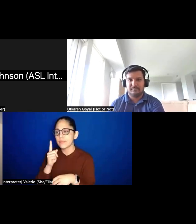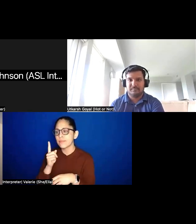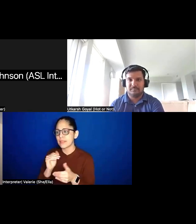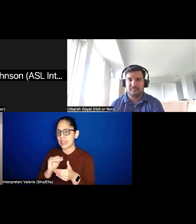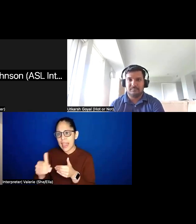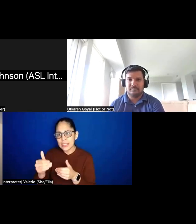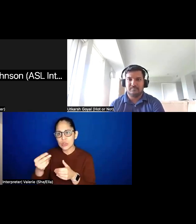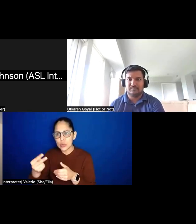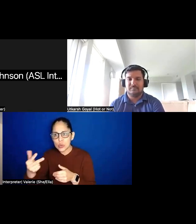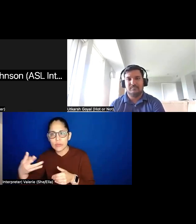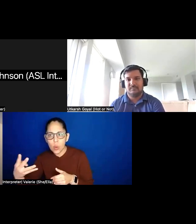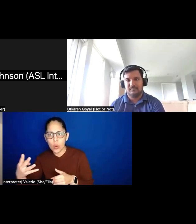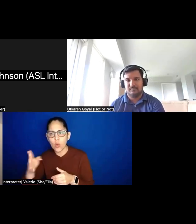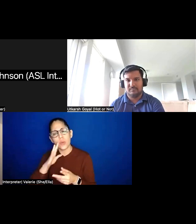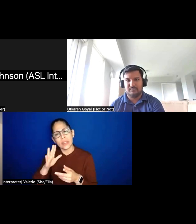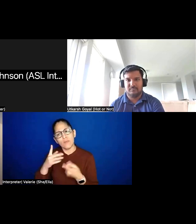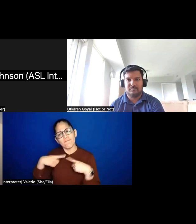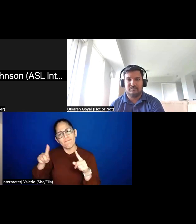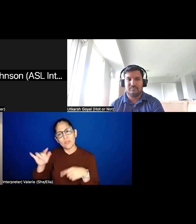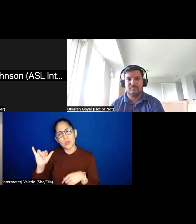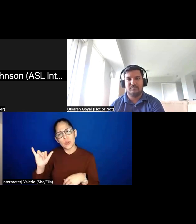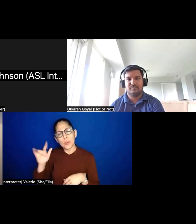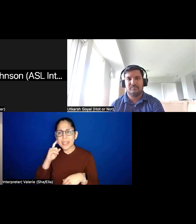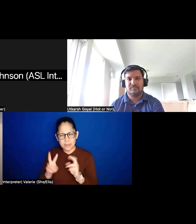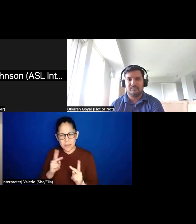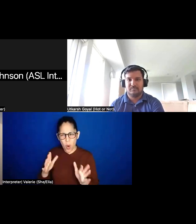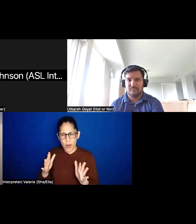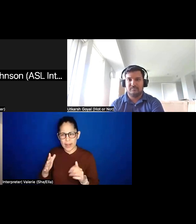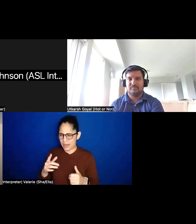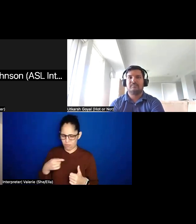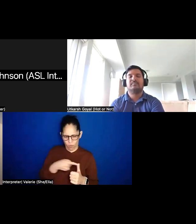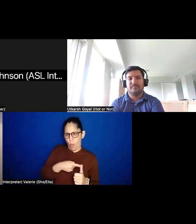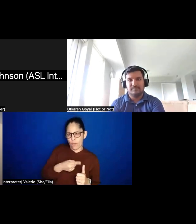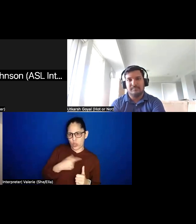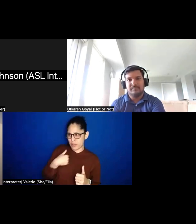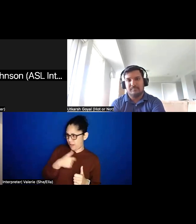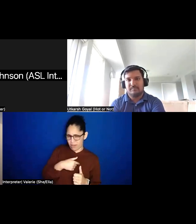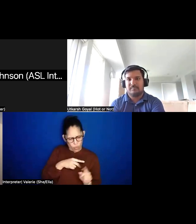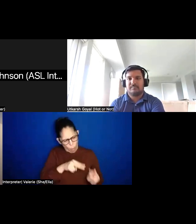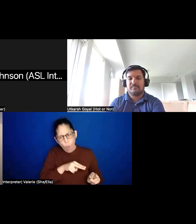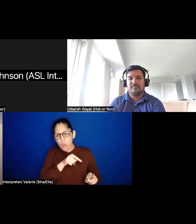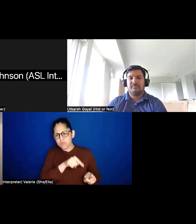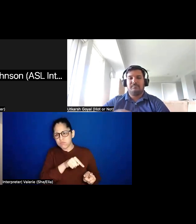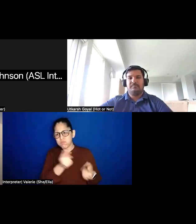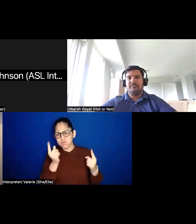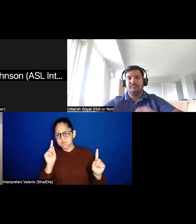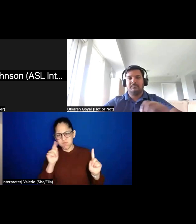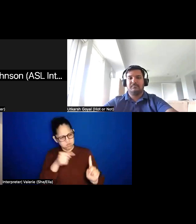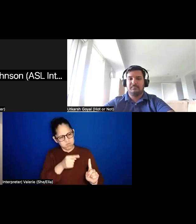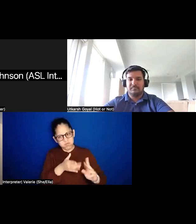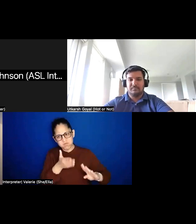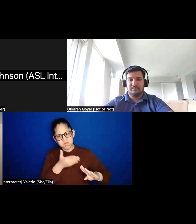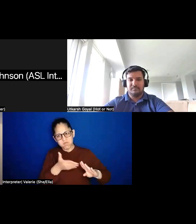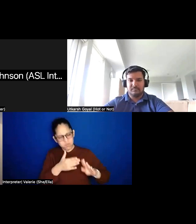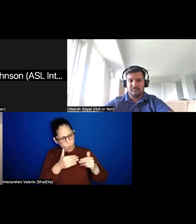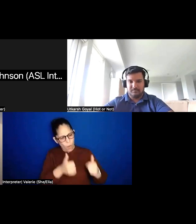hopefully do well as well, because people will have looked at the first one and thought, oh, look, that's gone